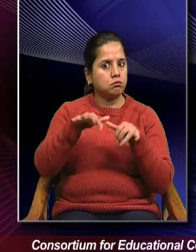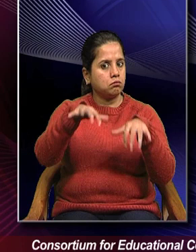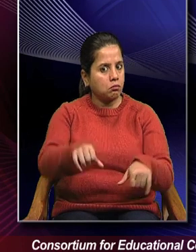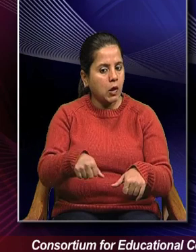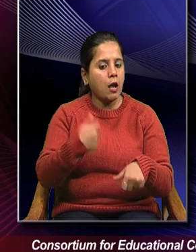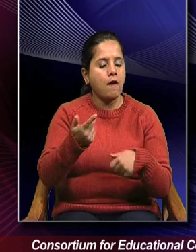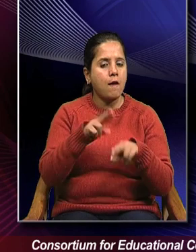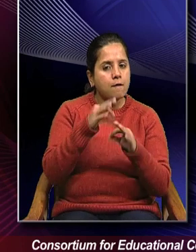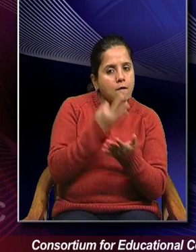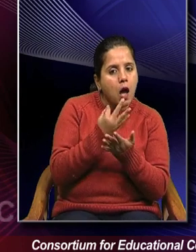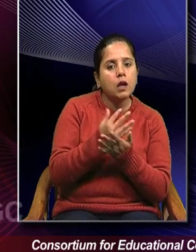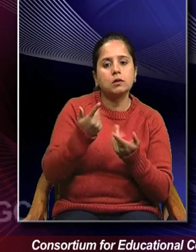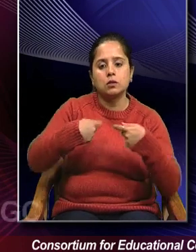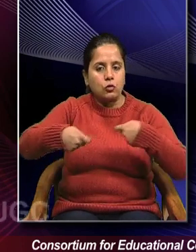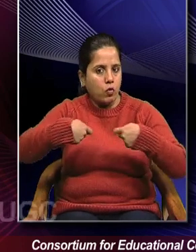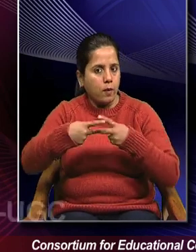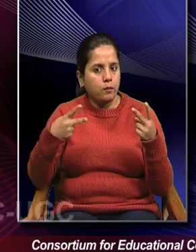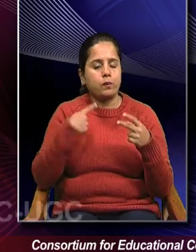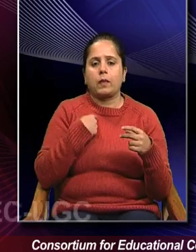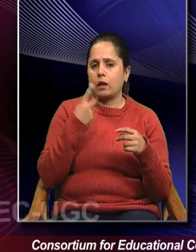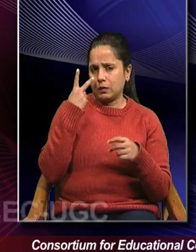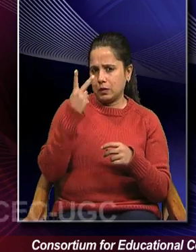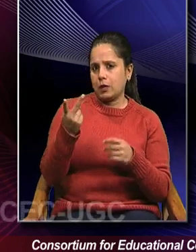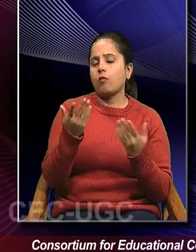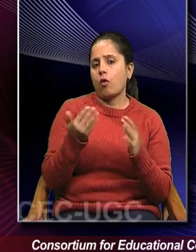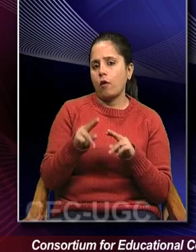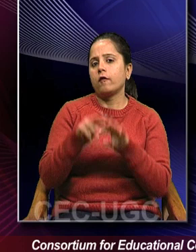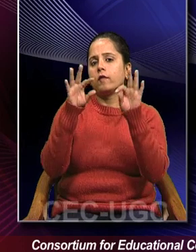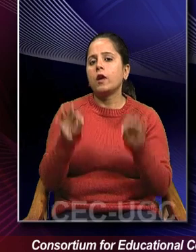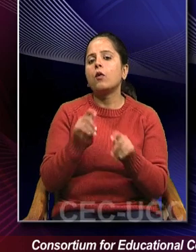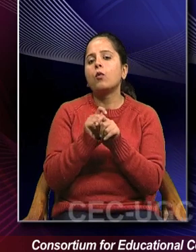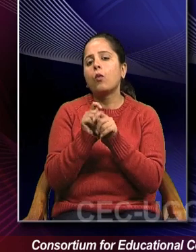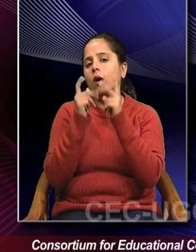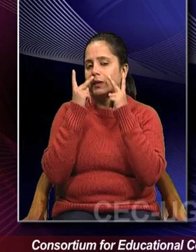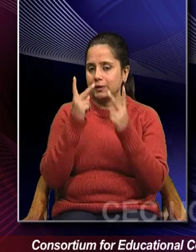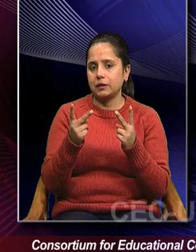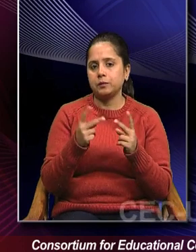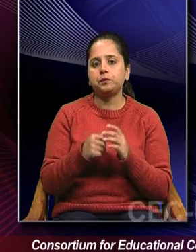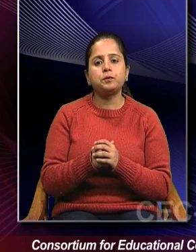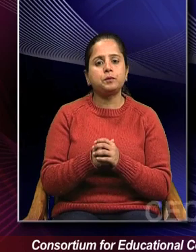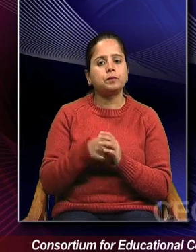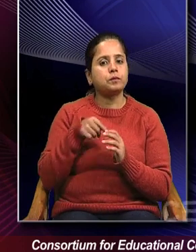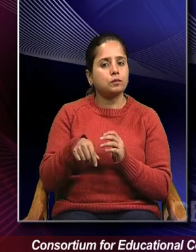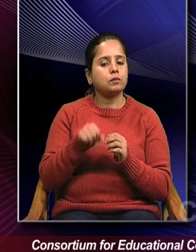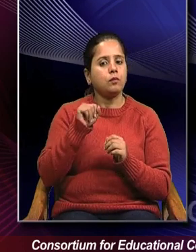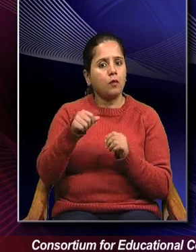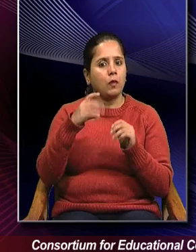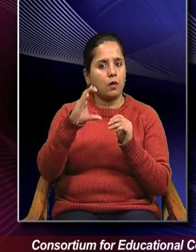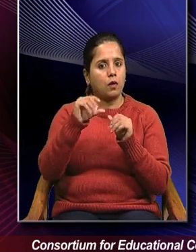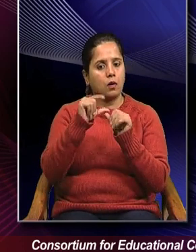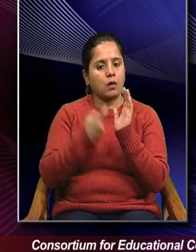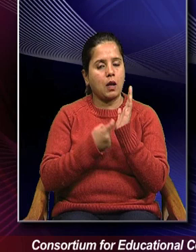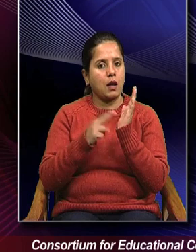trade. And this we could see in the framework of the Carnatic Wars, 3